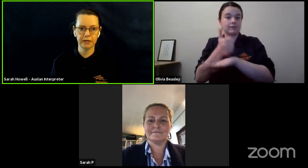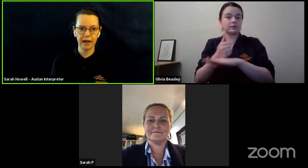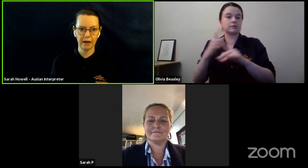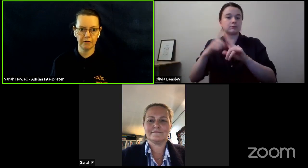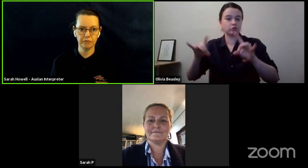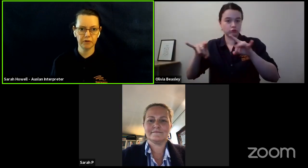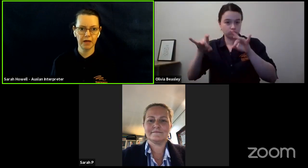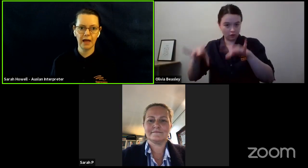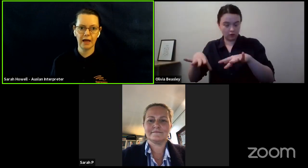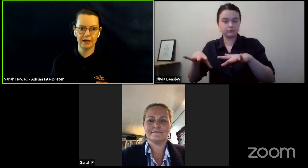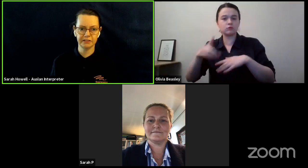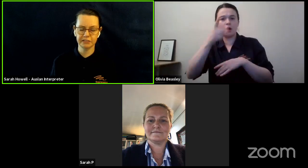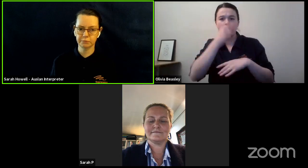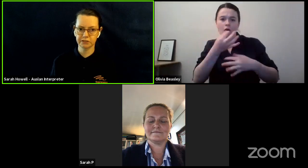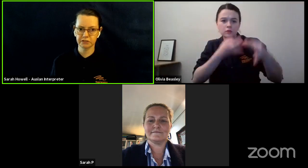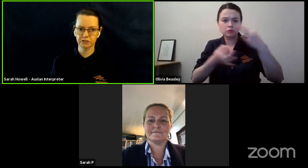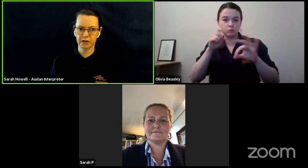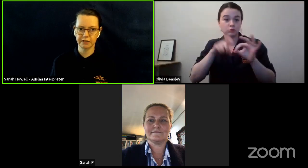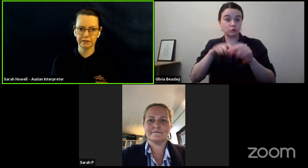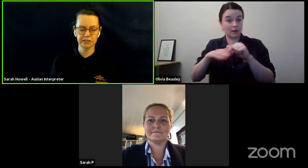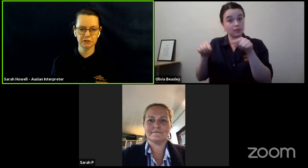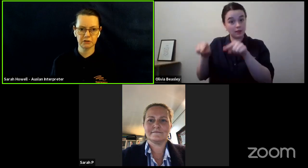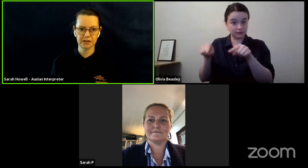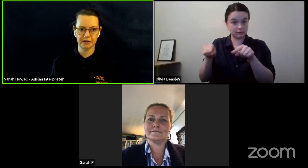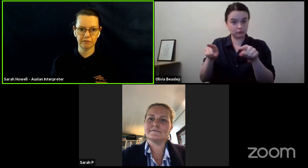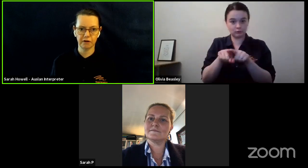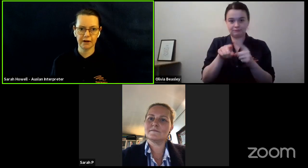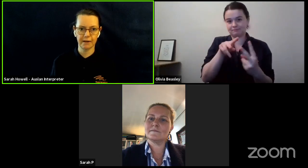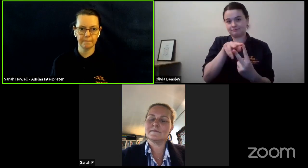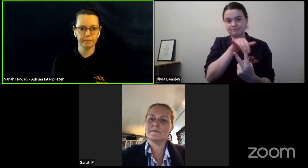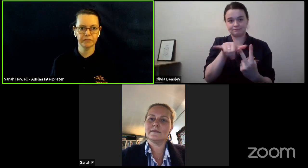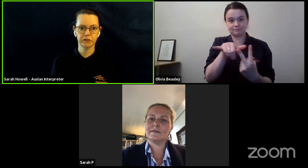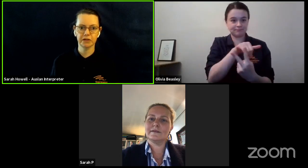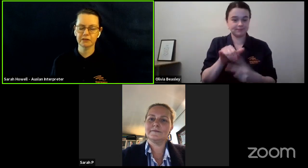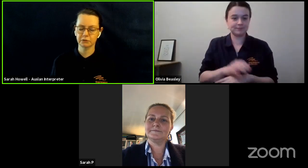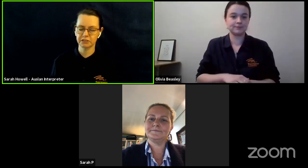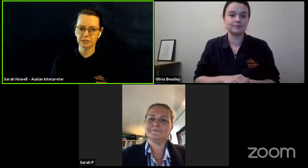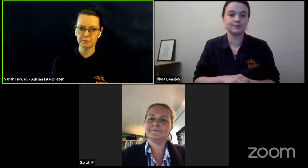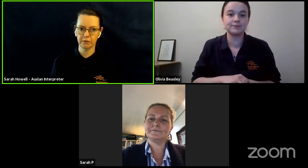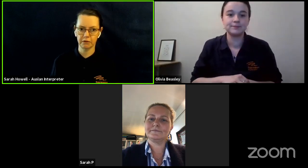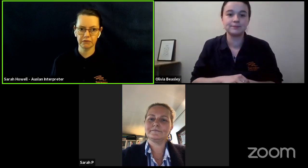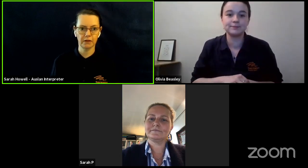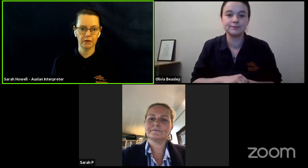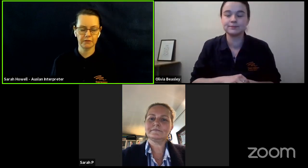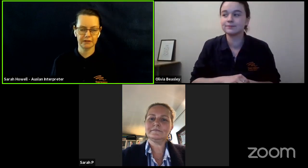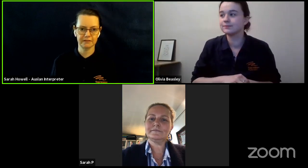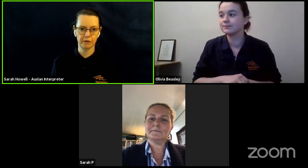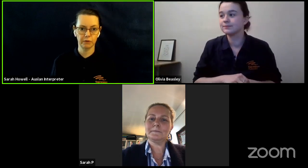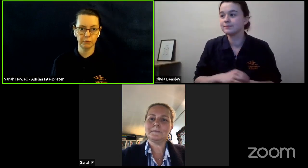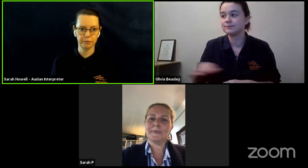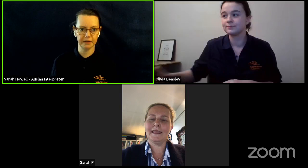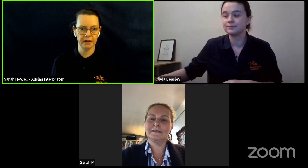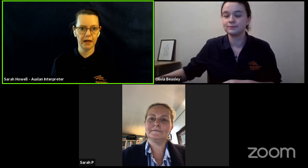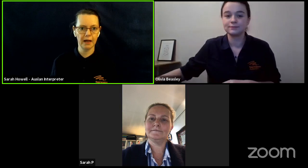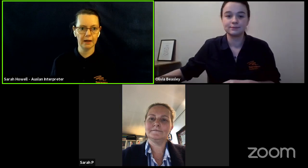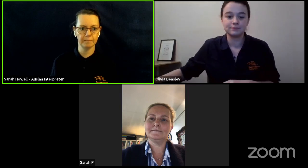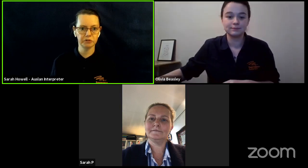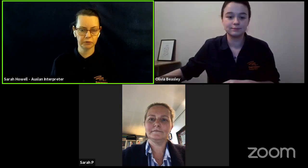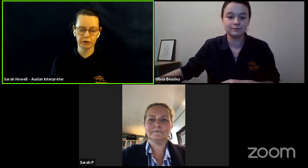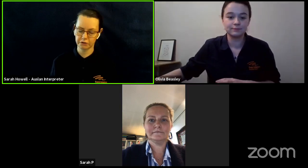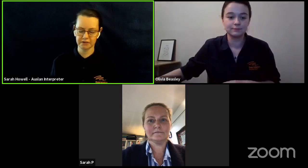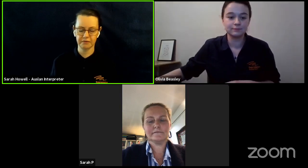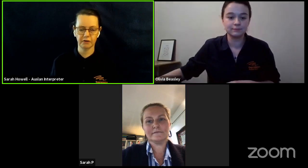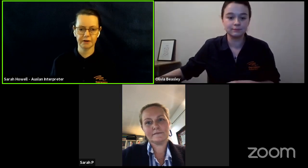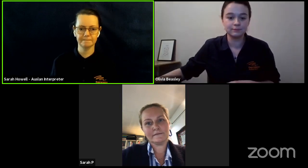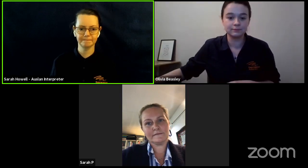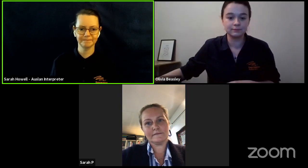which we have at Expression Australia this Thursday and Friday. So you can ask questions about those things that we will be